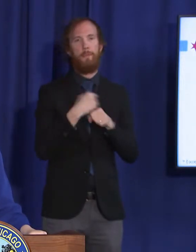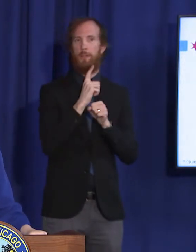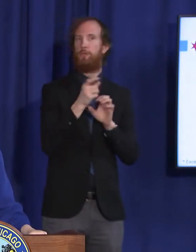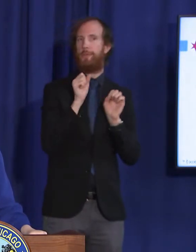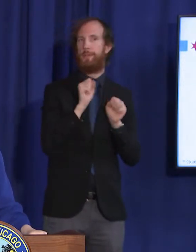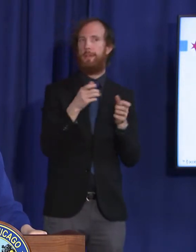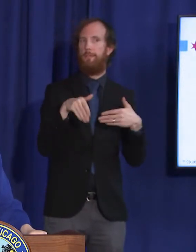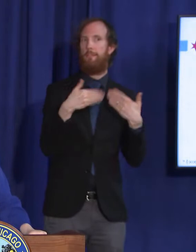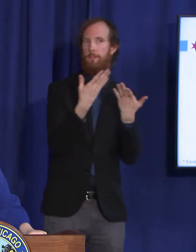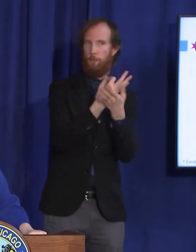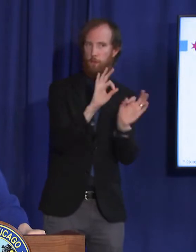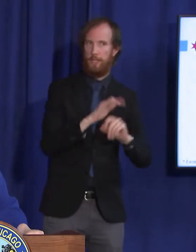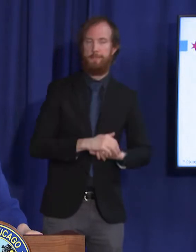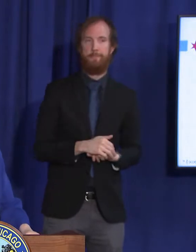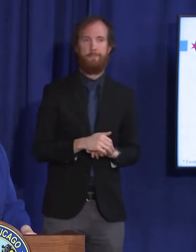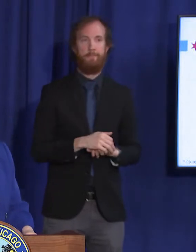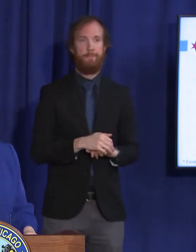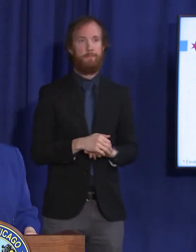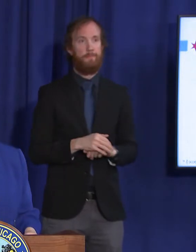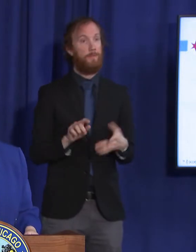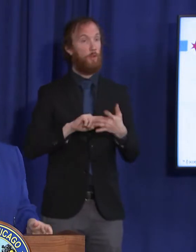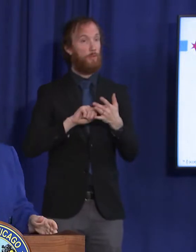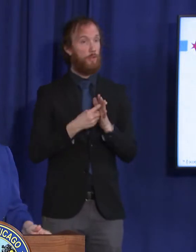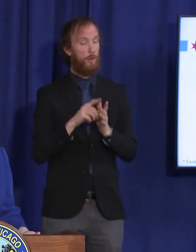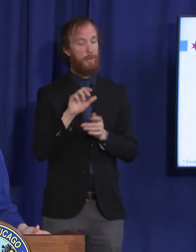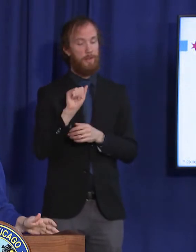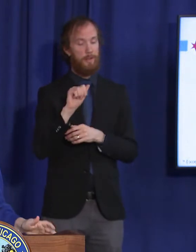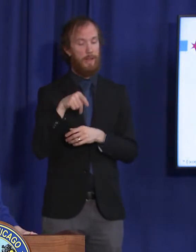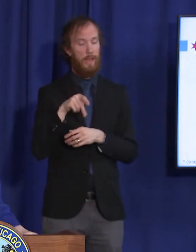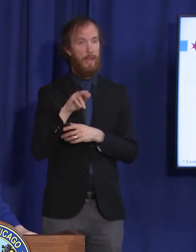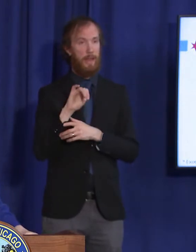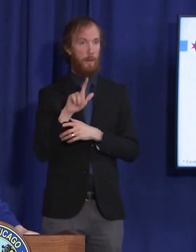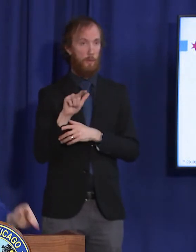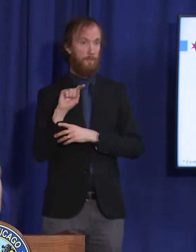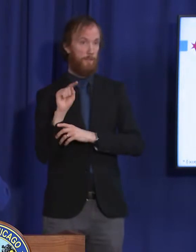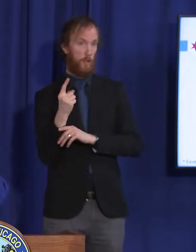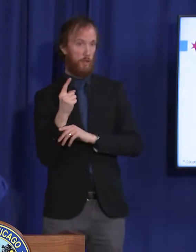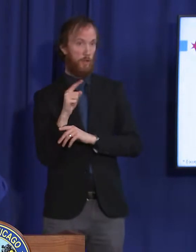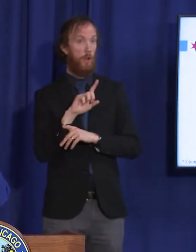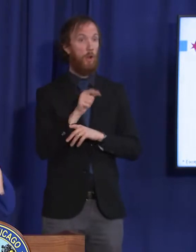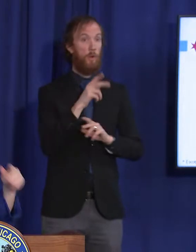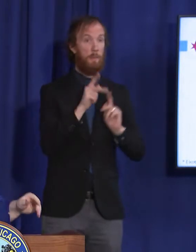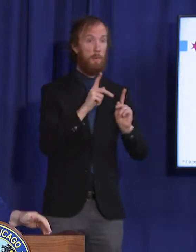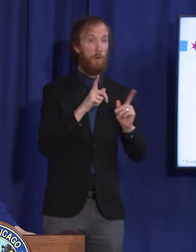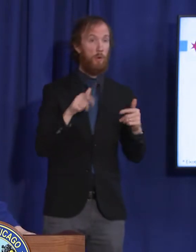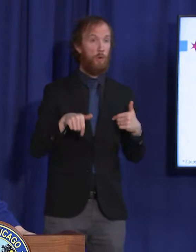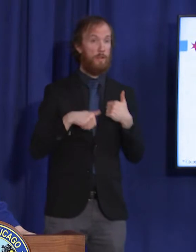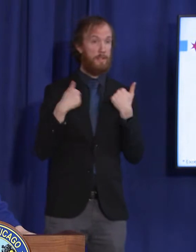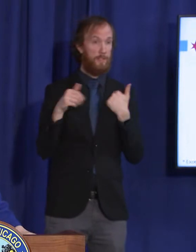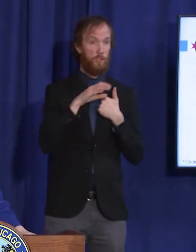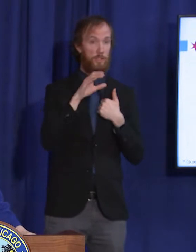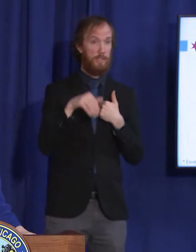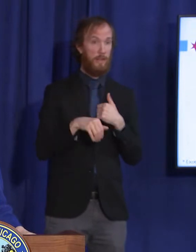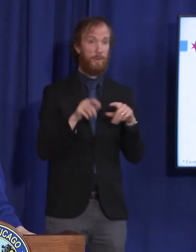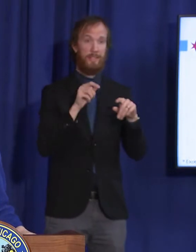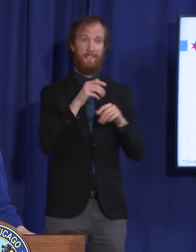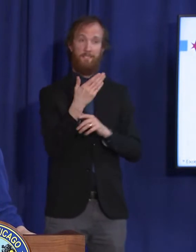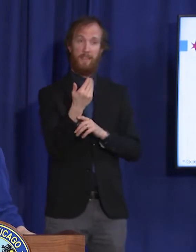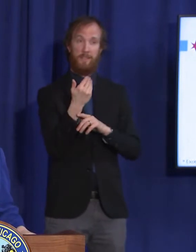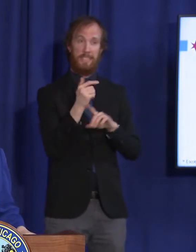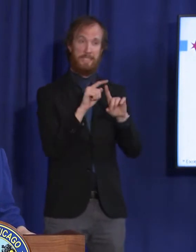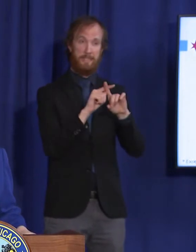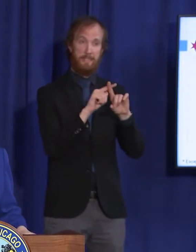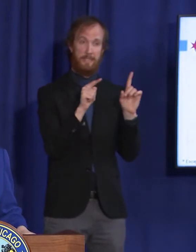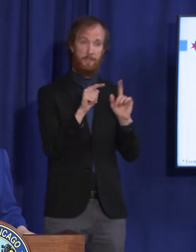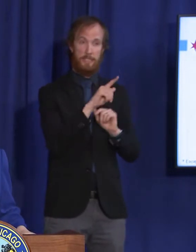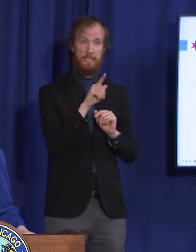this. So also as of April 1st, only Chicagoans living in the 15 zip codes that are still less